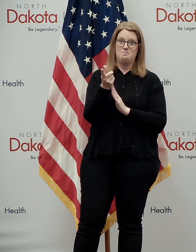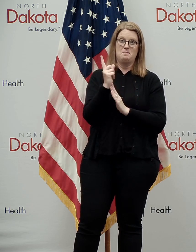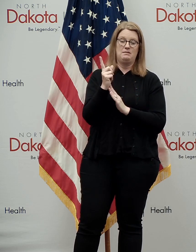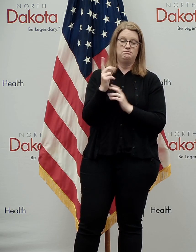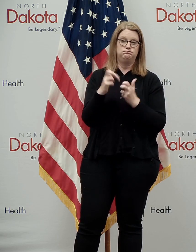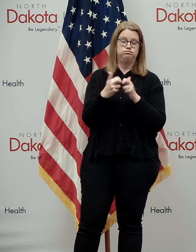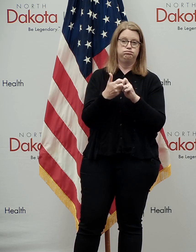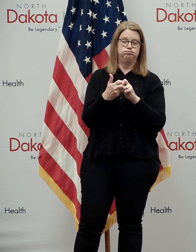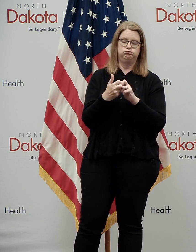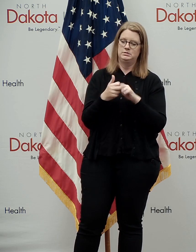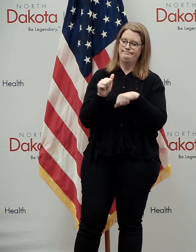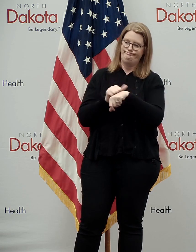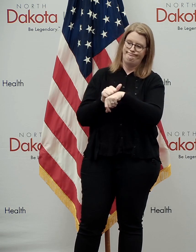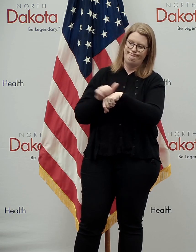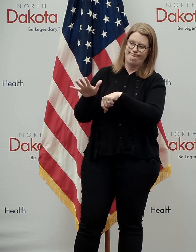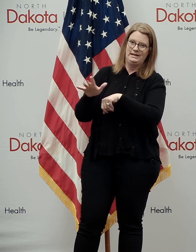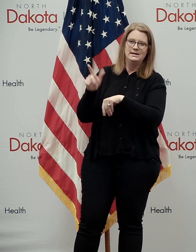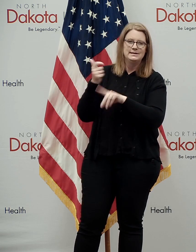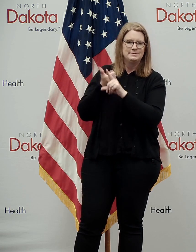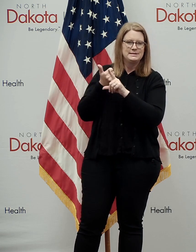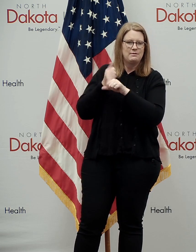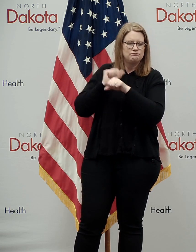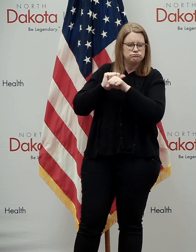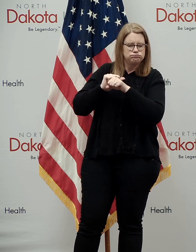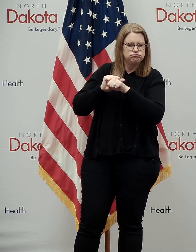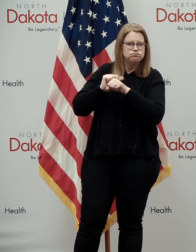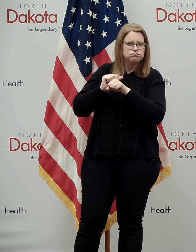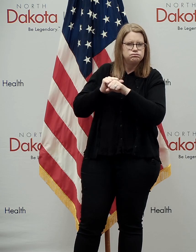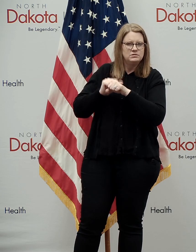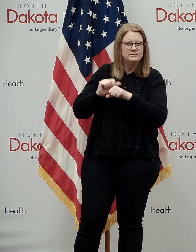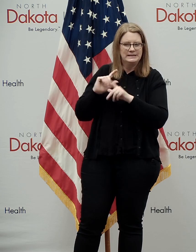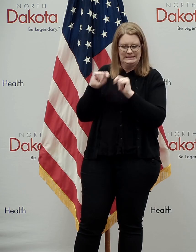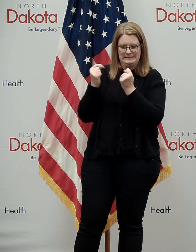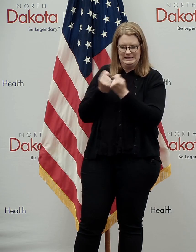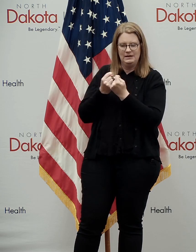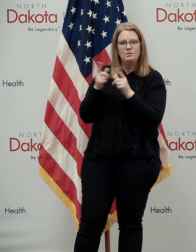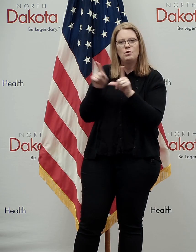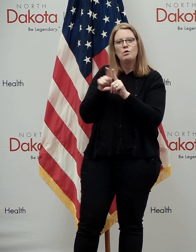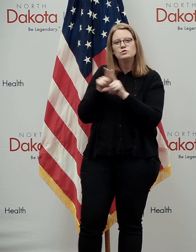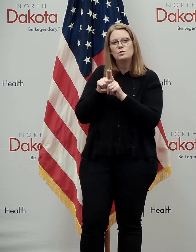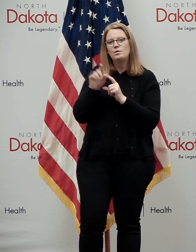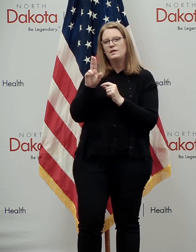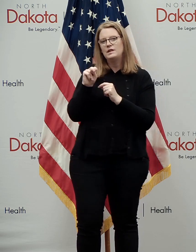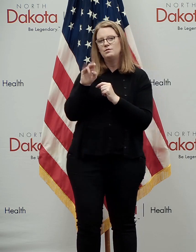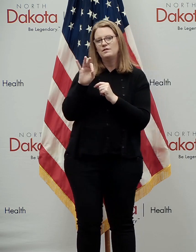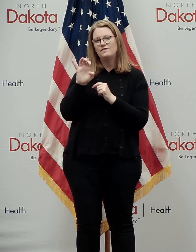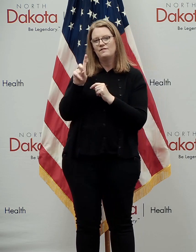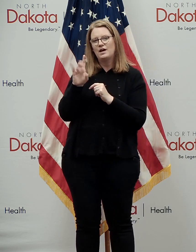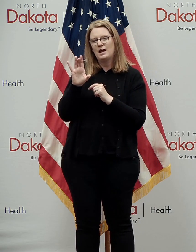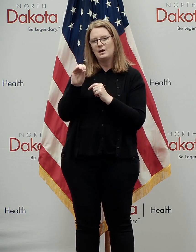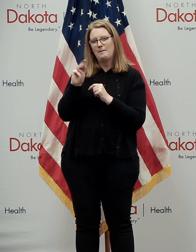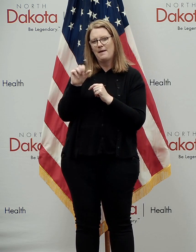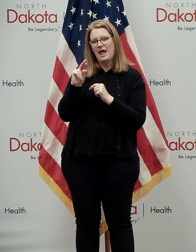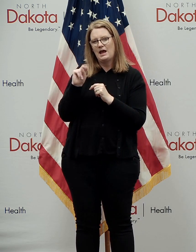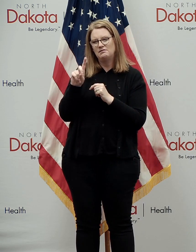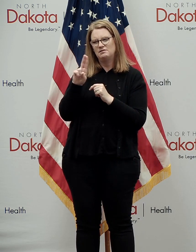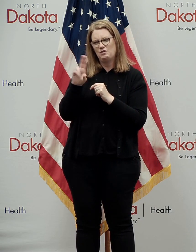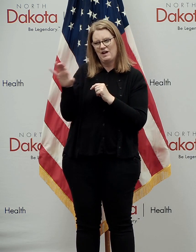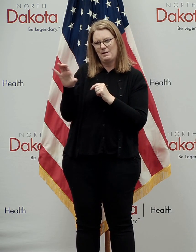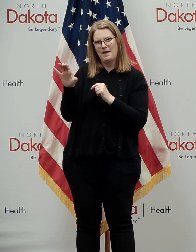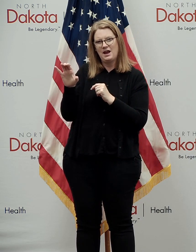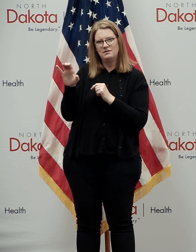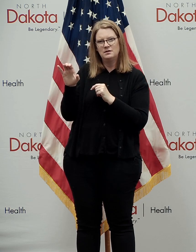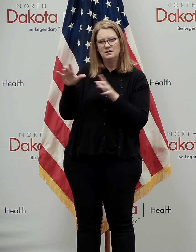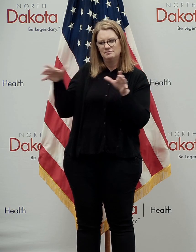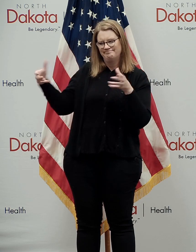crisis and worked diligently with our team and with the Unified Command through the early months of this campaign, and then